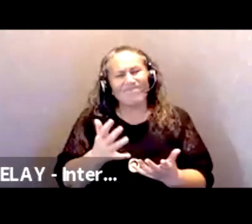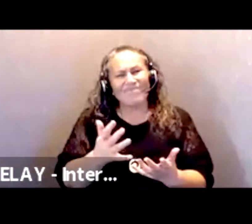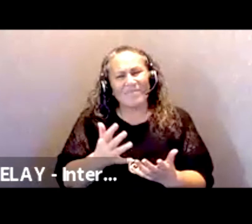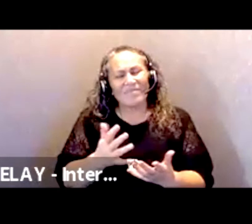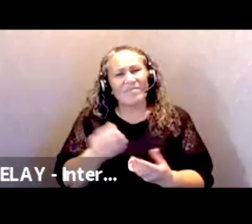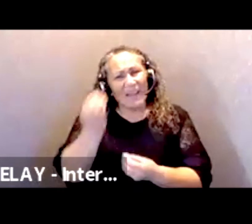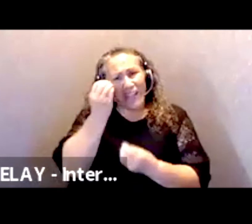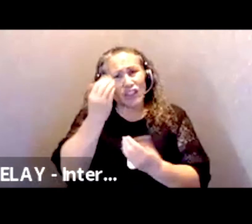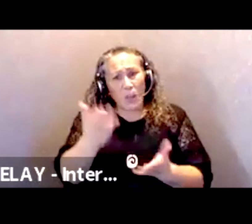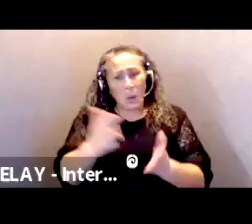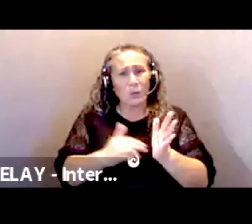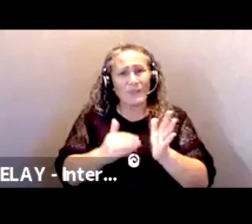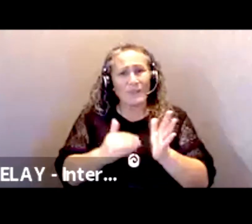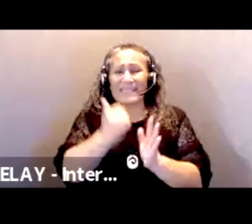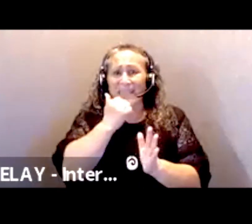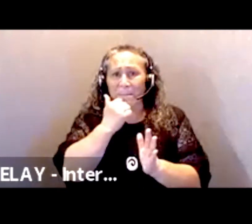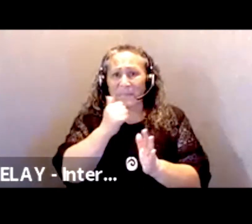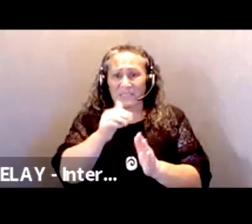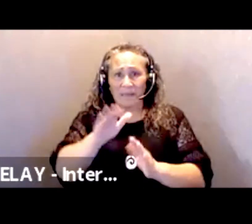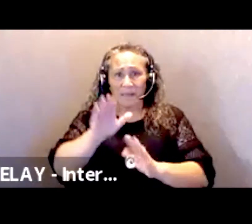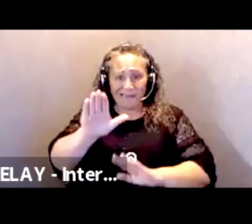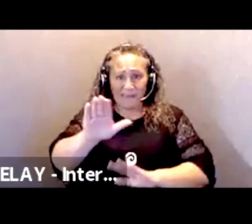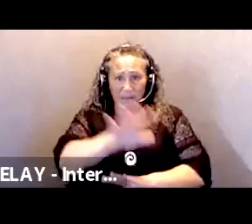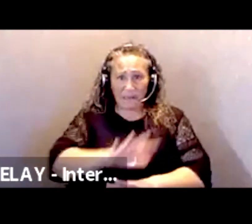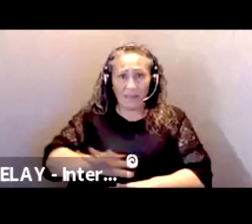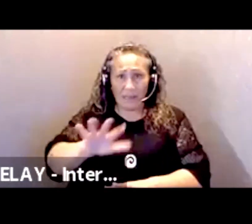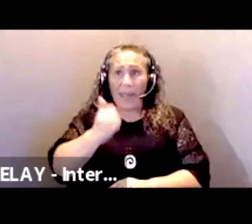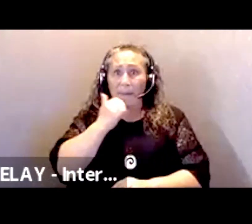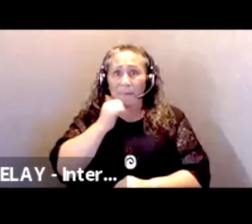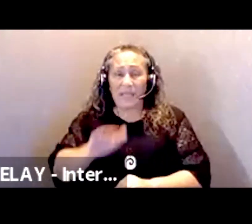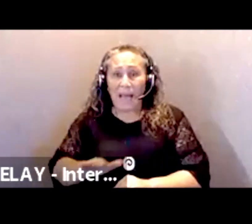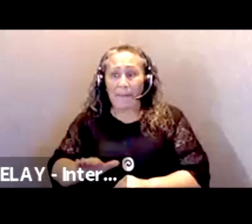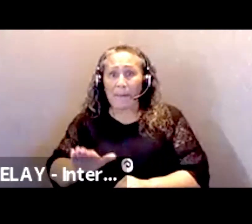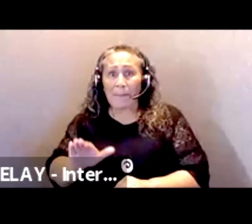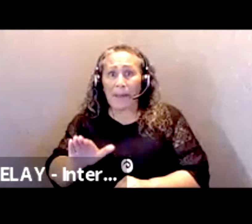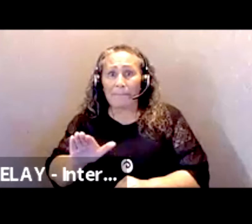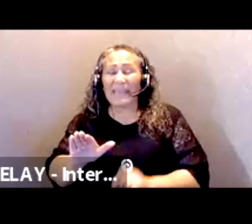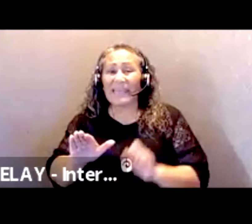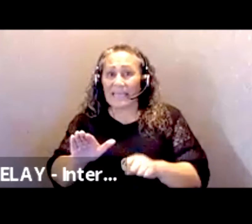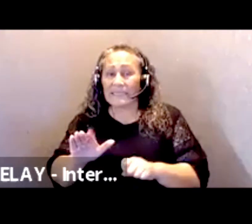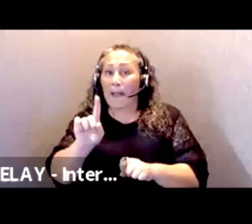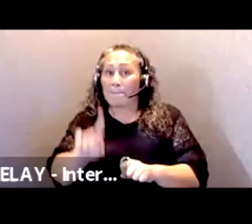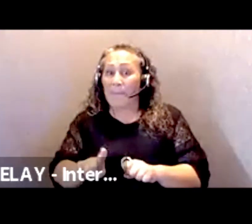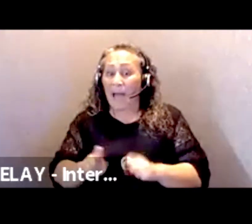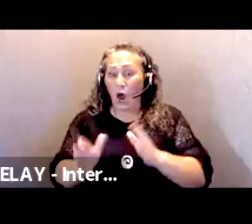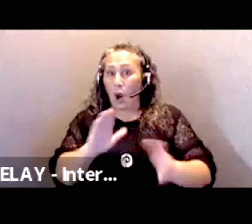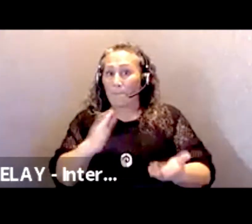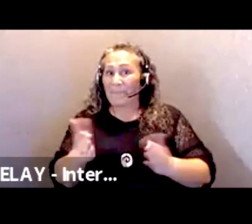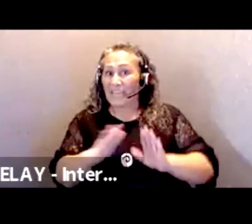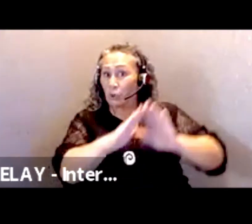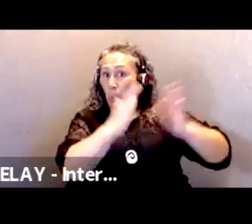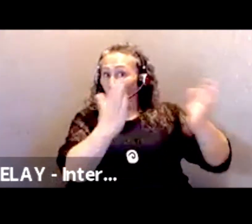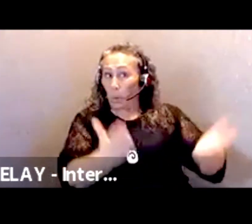in New Zealand look like they're going up, and they are, but in a worldwide sense, they're incredibly low. So the 41 people that